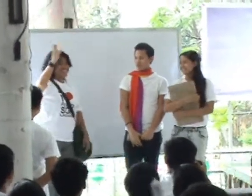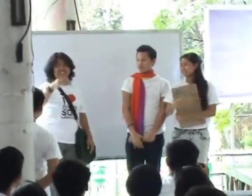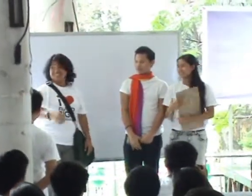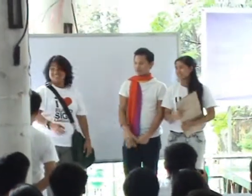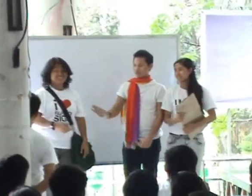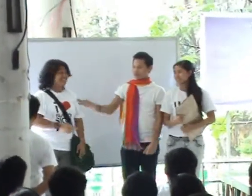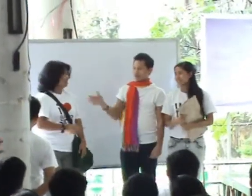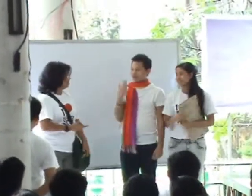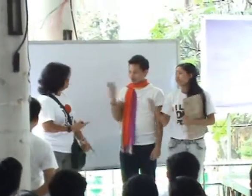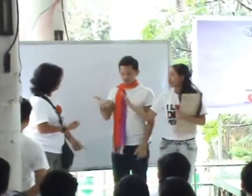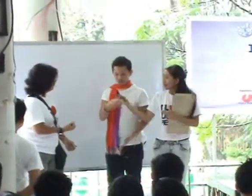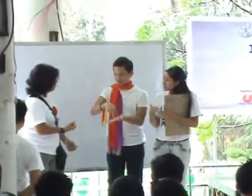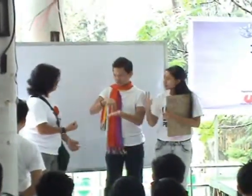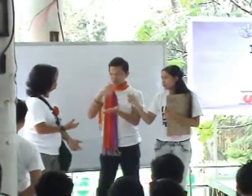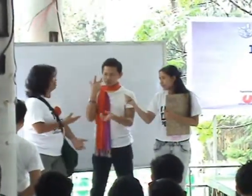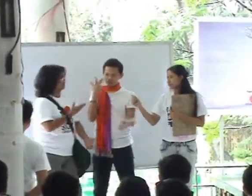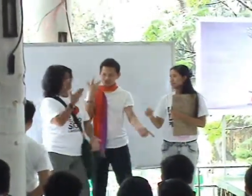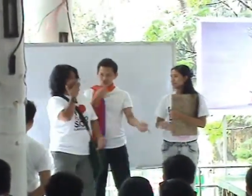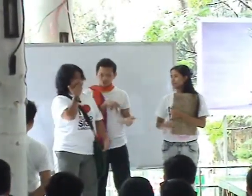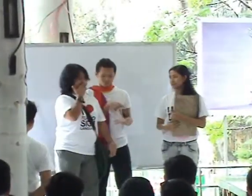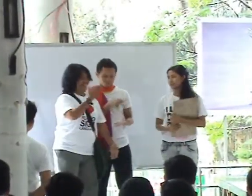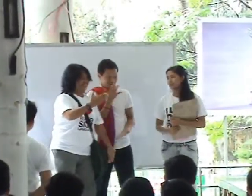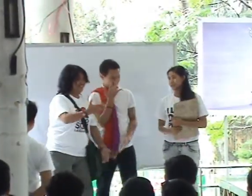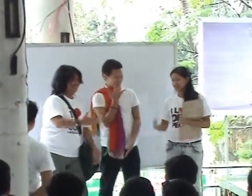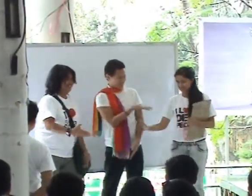Okay. So maraming salamat.